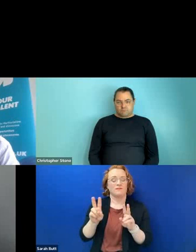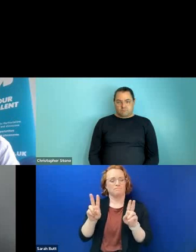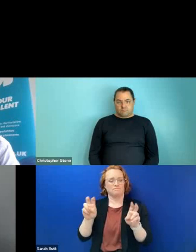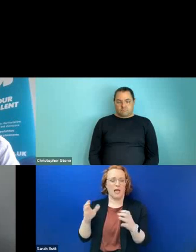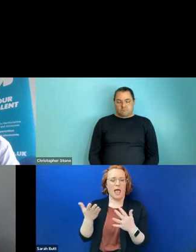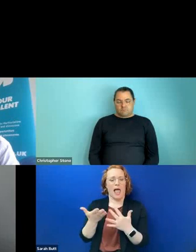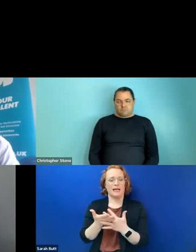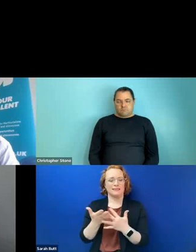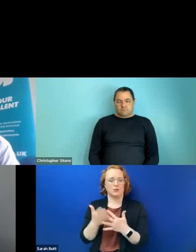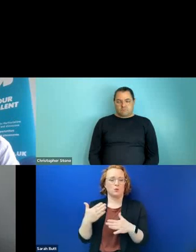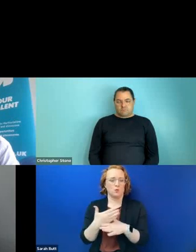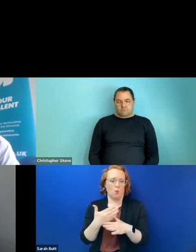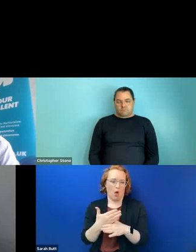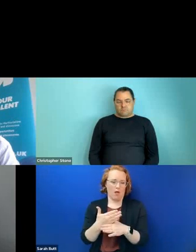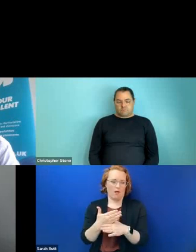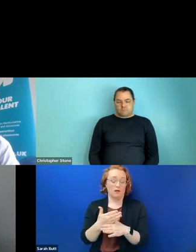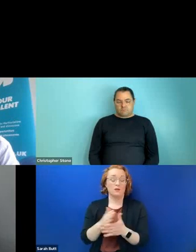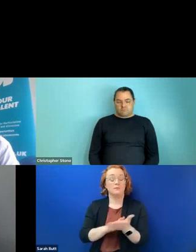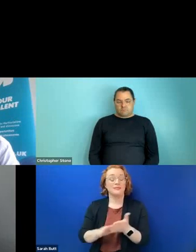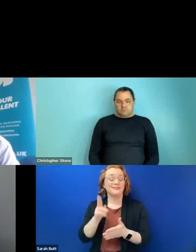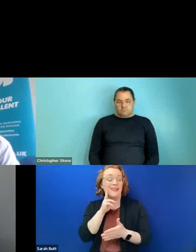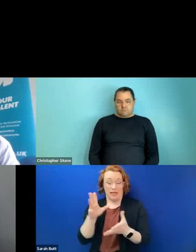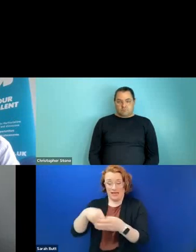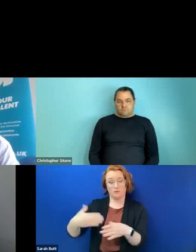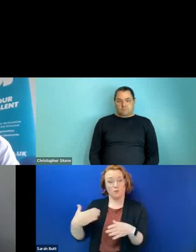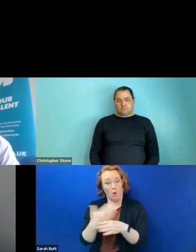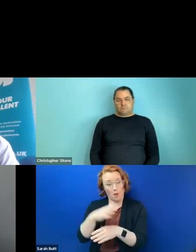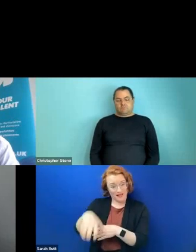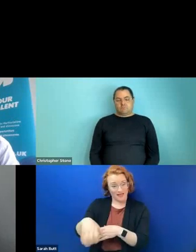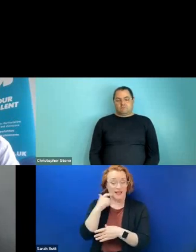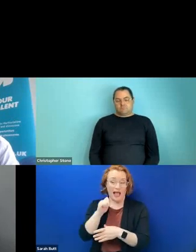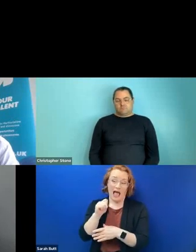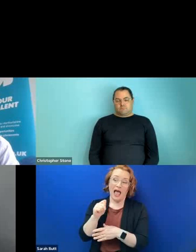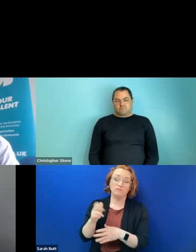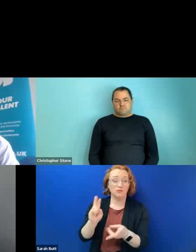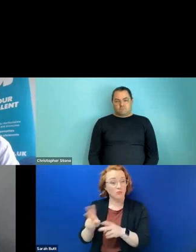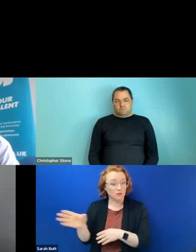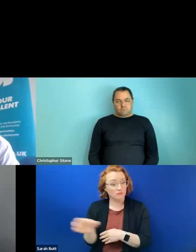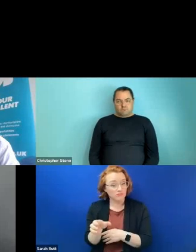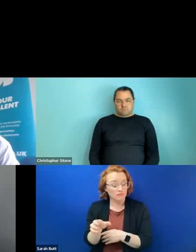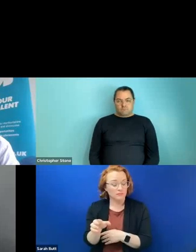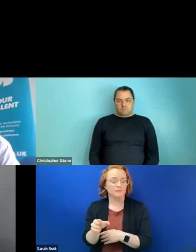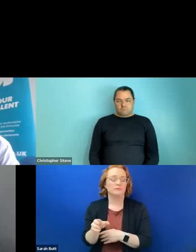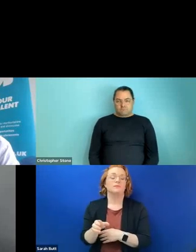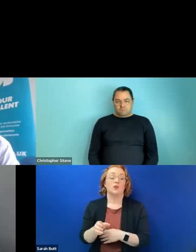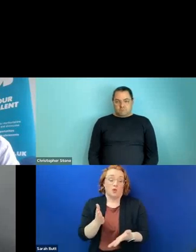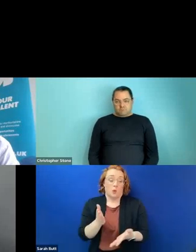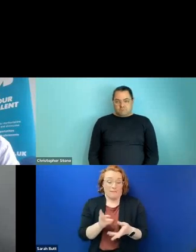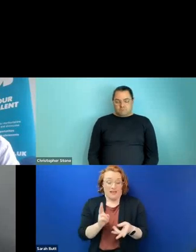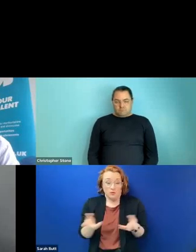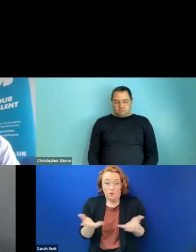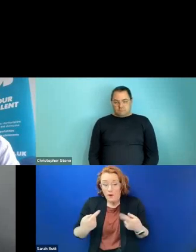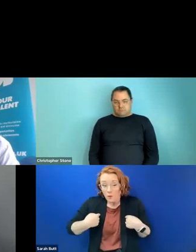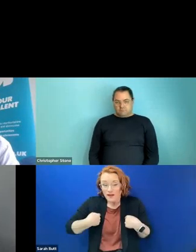Work, where deaf people can have interpreters when they are working in the workplace. So we are wherever the deaf person